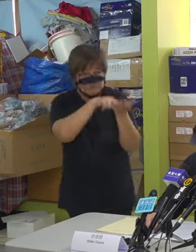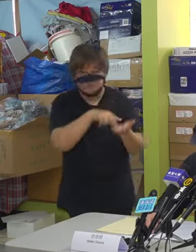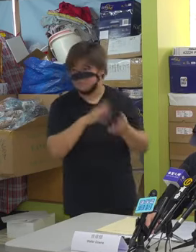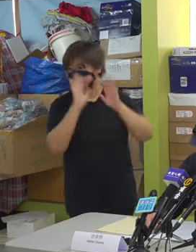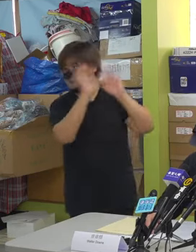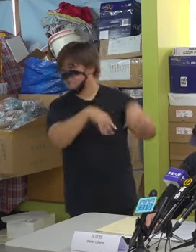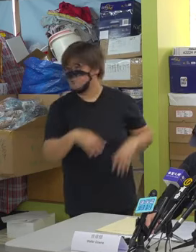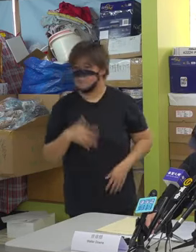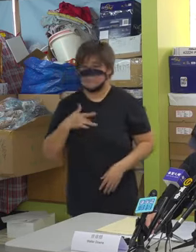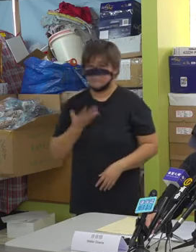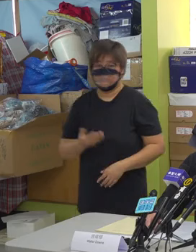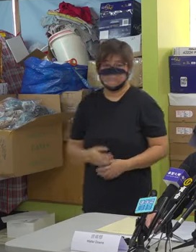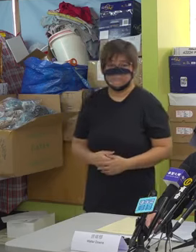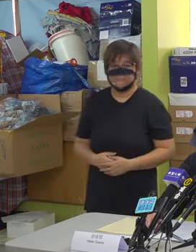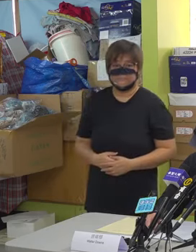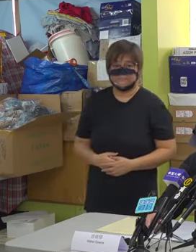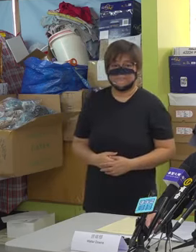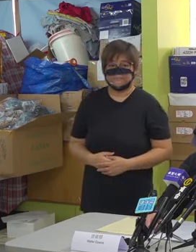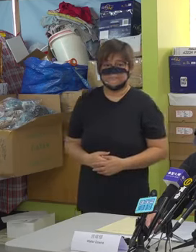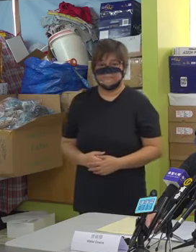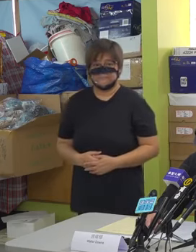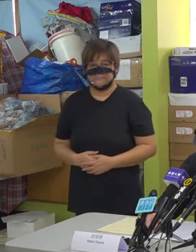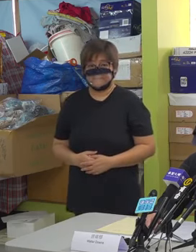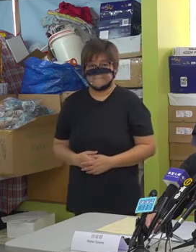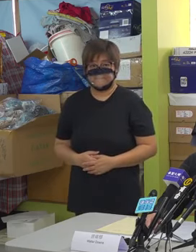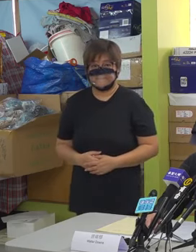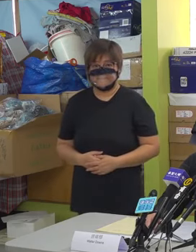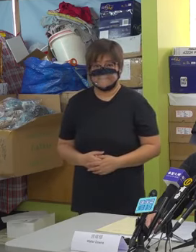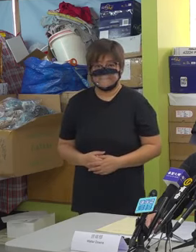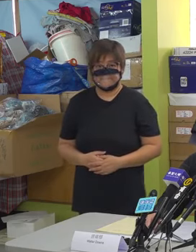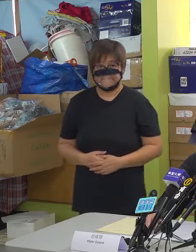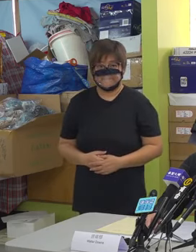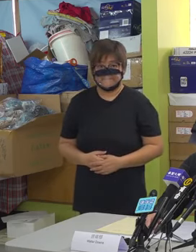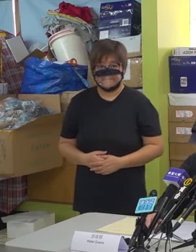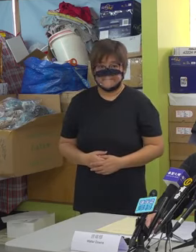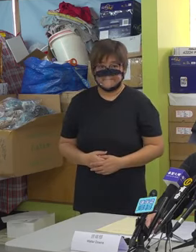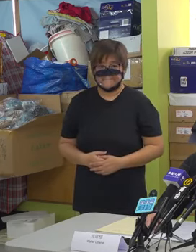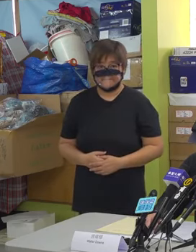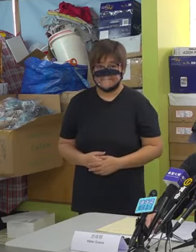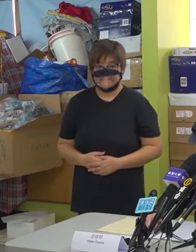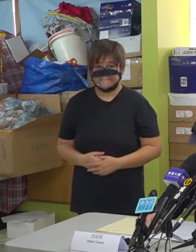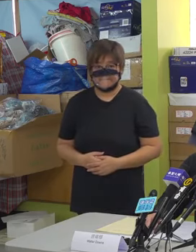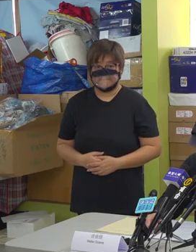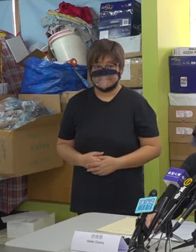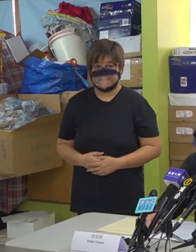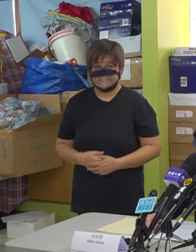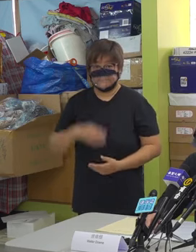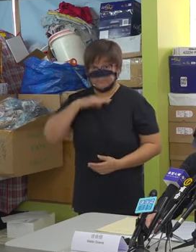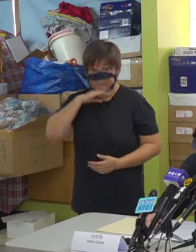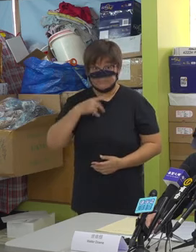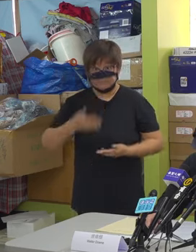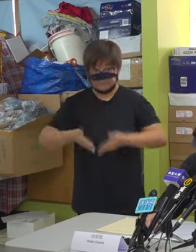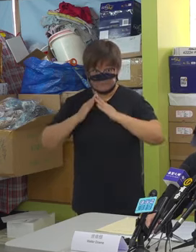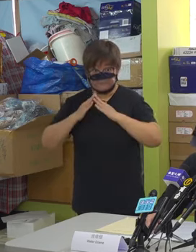one day. Even if an independent commission of inquiry is established under the related ordinance, it will